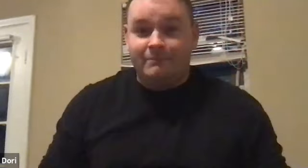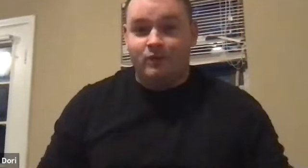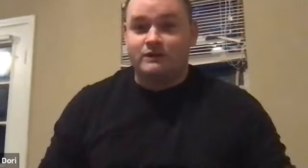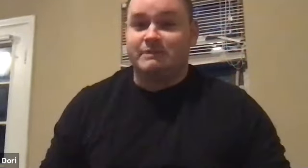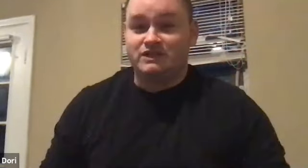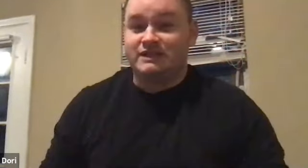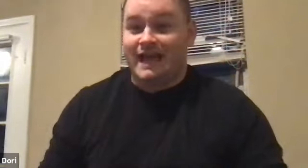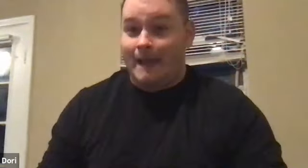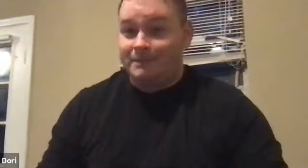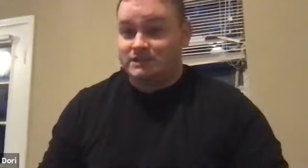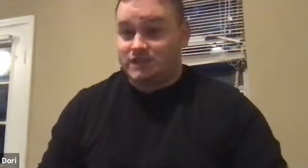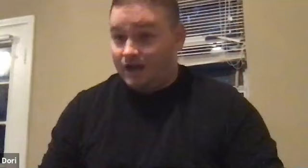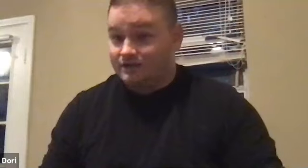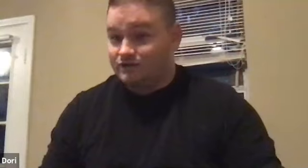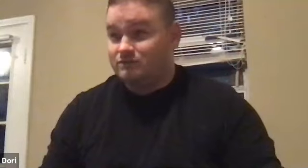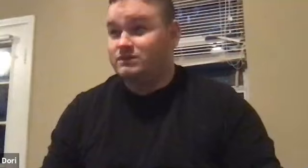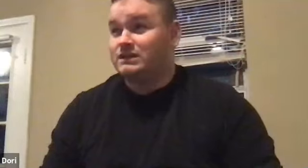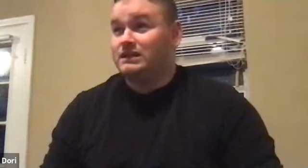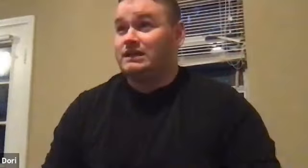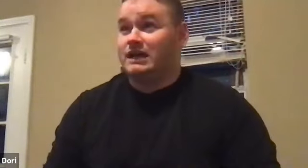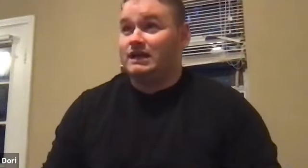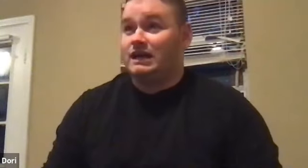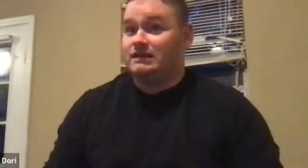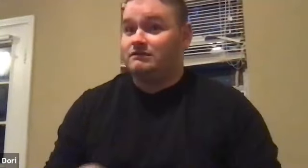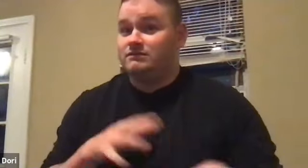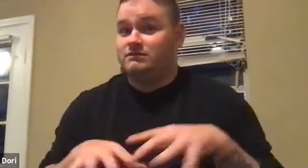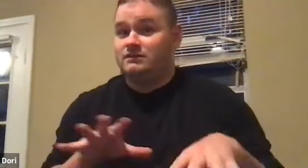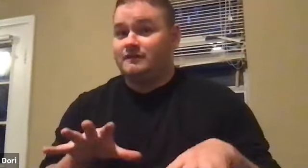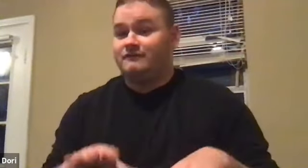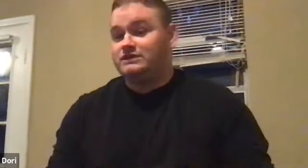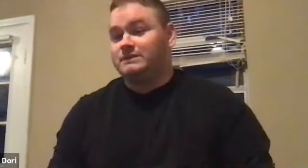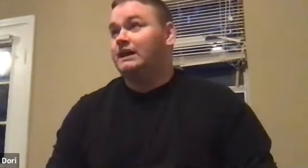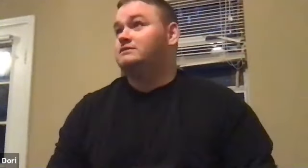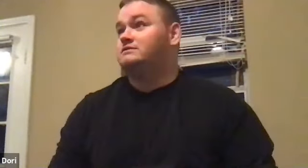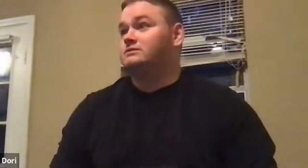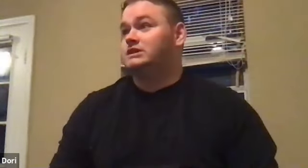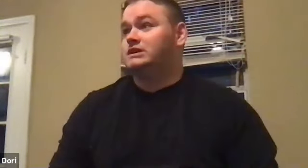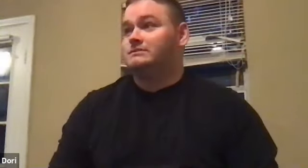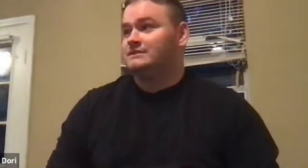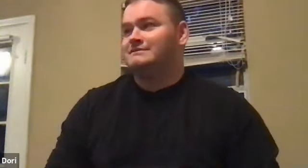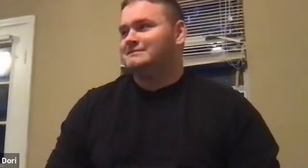people, especially in the apostolic group, it kind of like freaks me out. What's up? You got